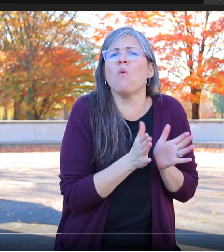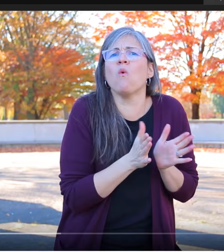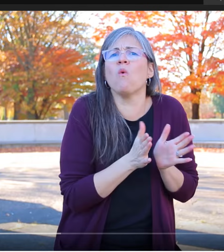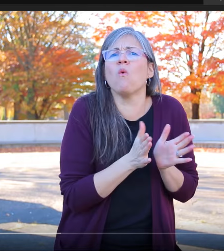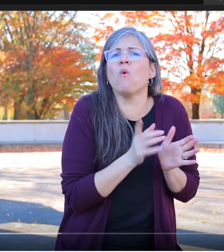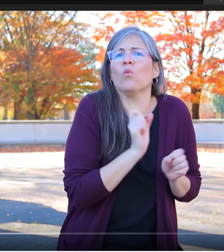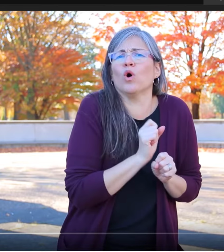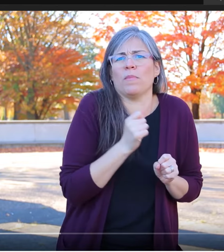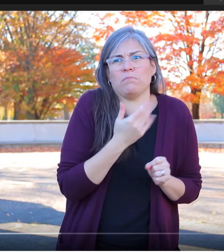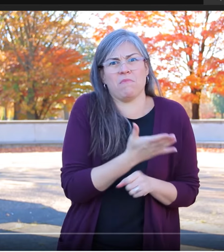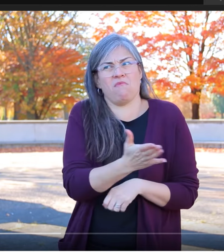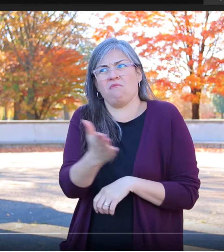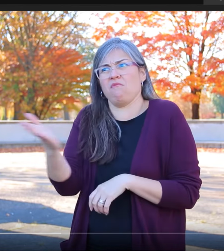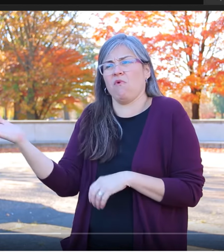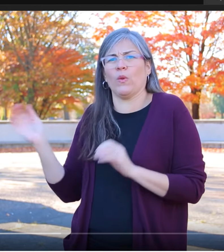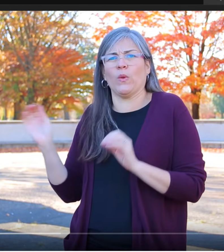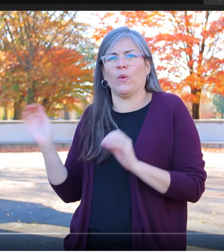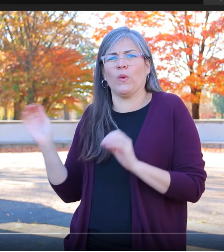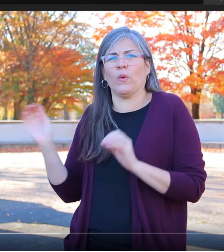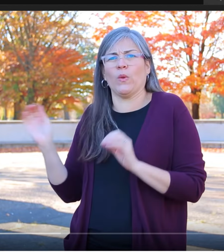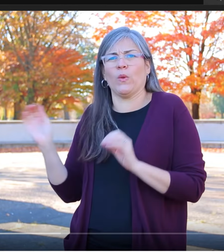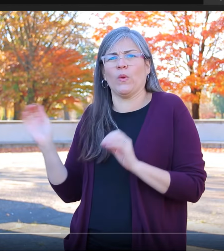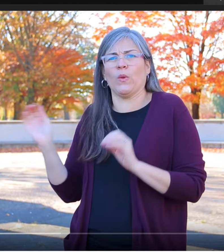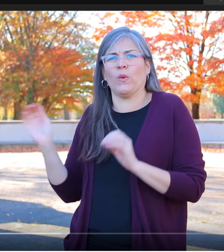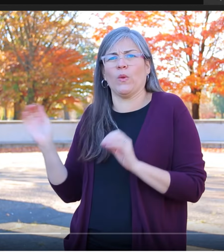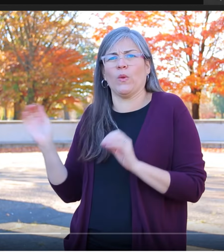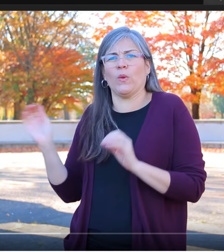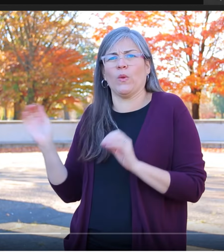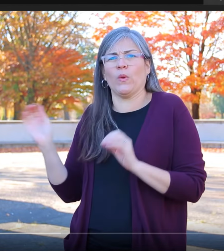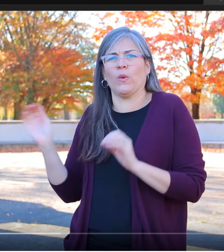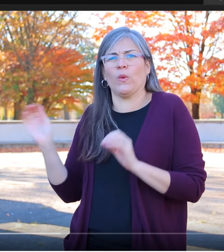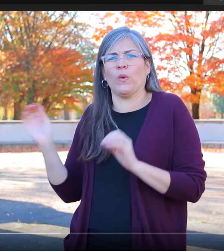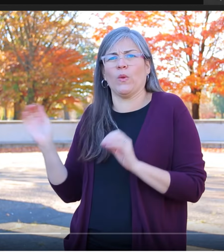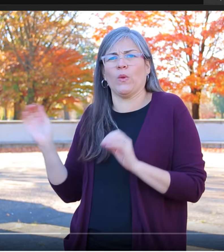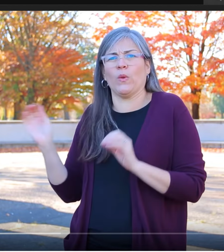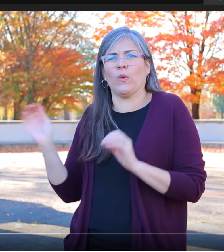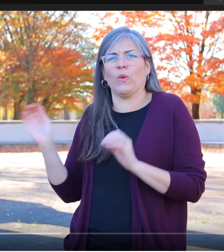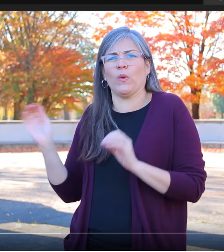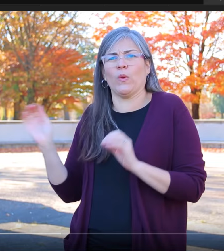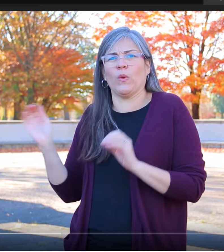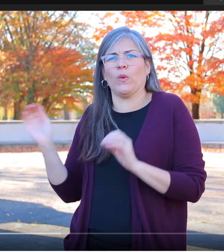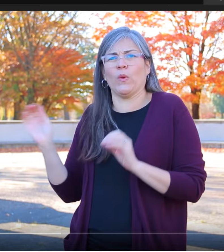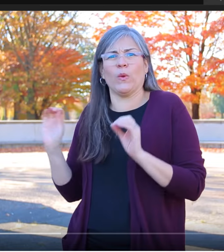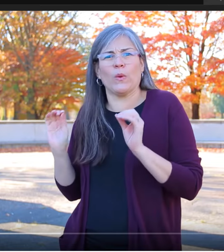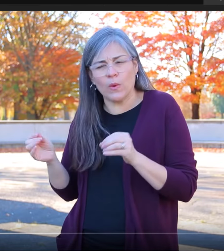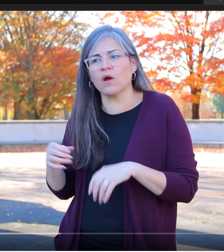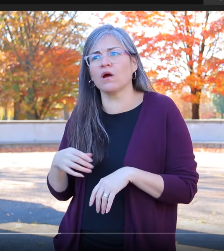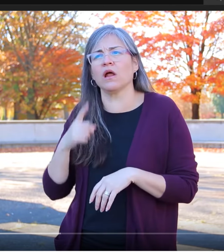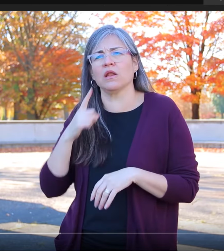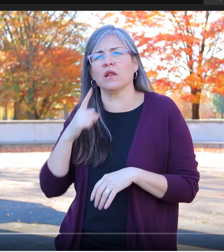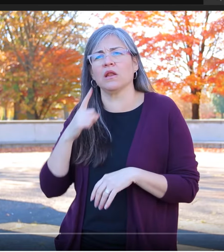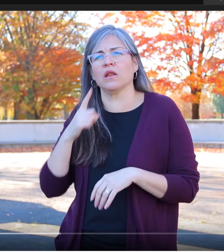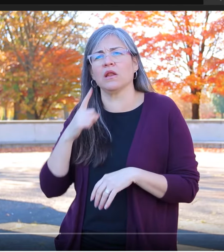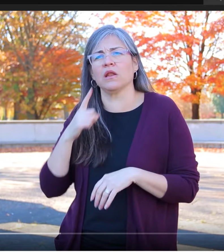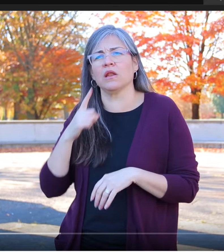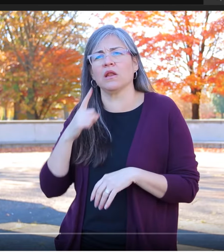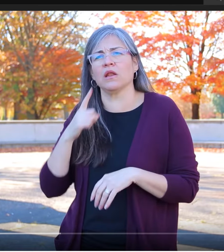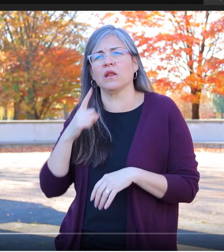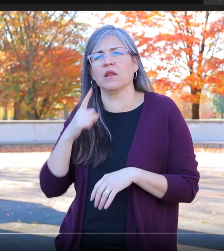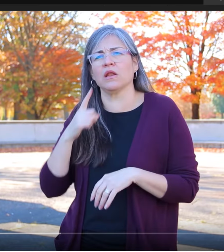small work, but everybody else out there, none. So what she's saying is